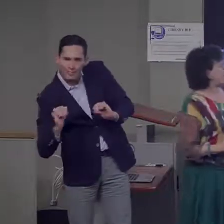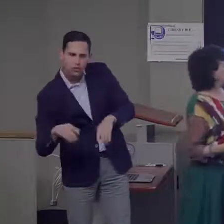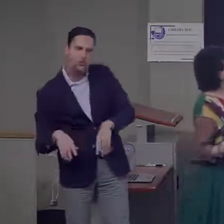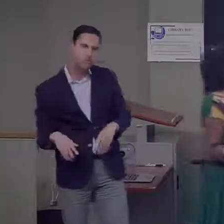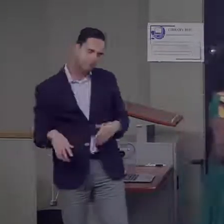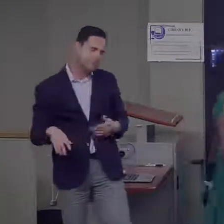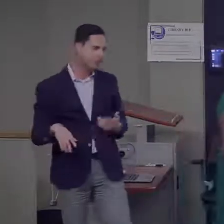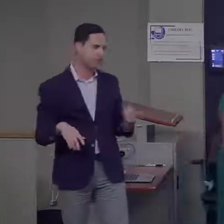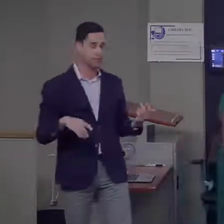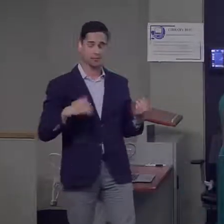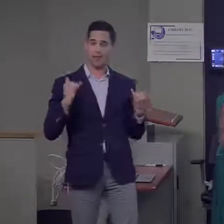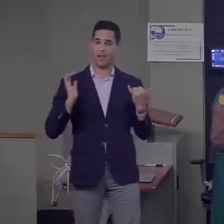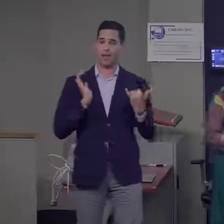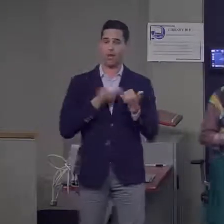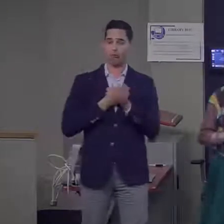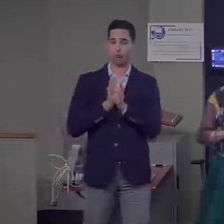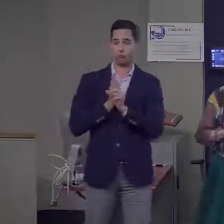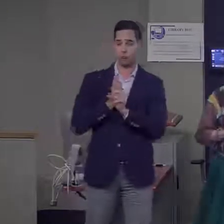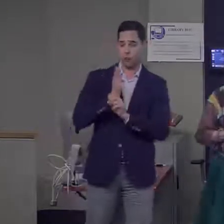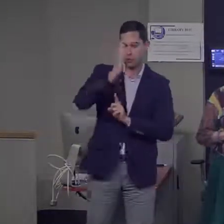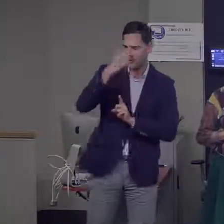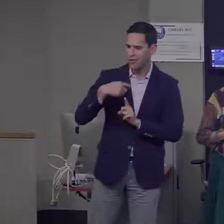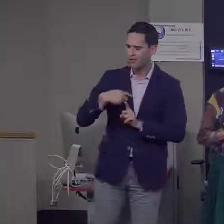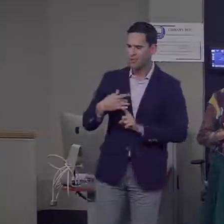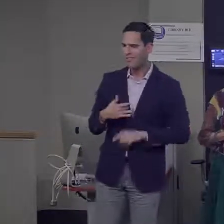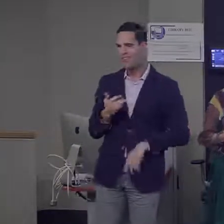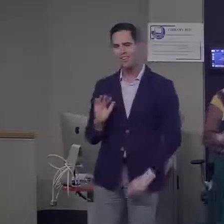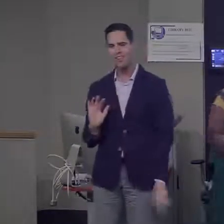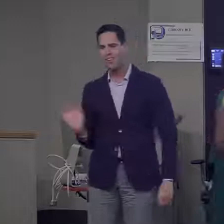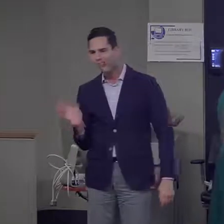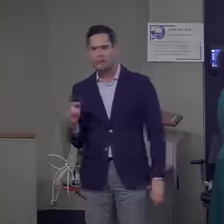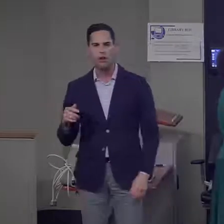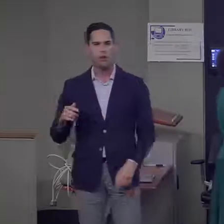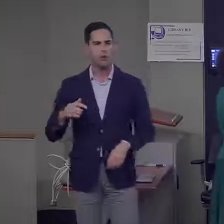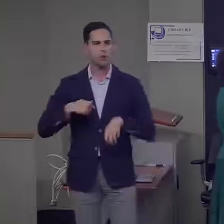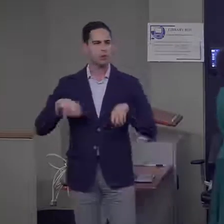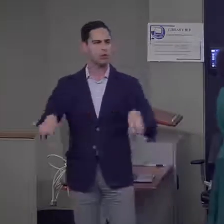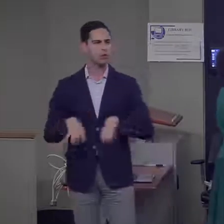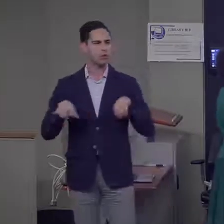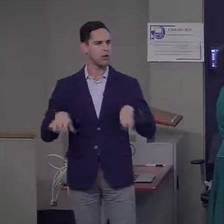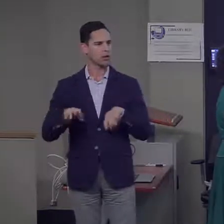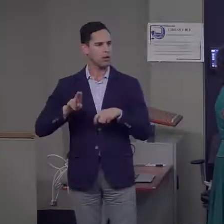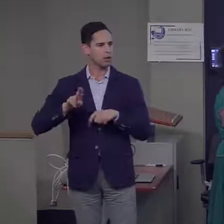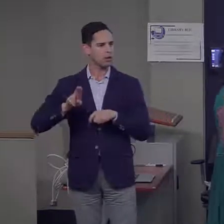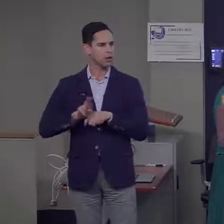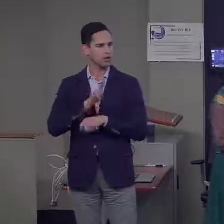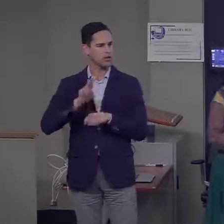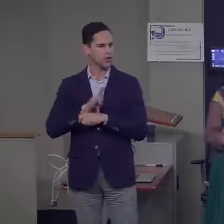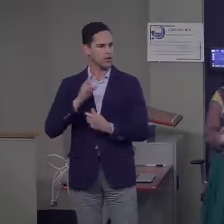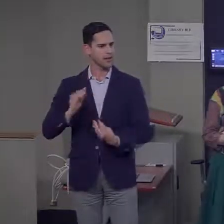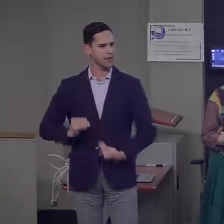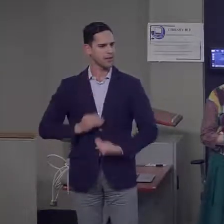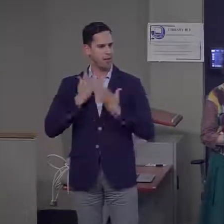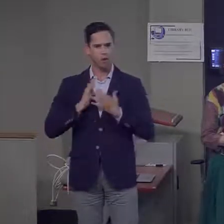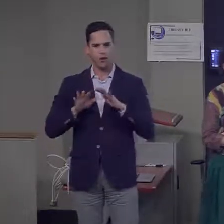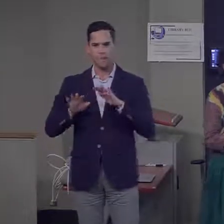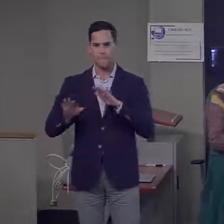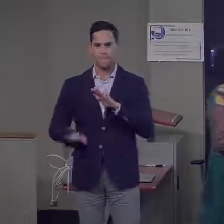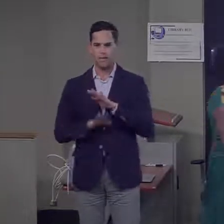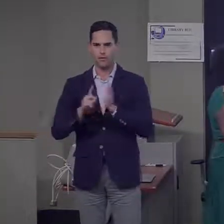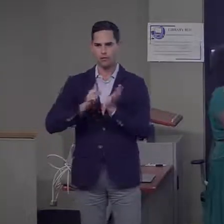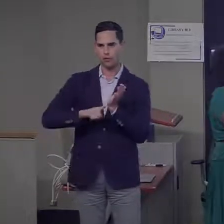have focused on conducting what we call use-inspired basic research in the science of learning